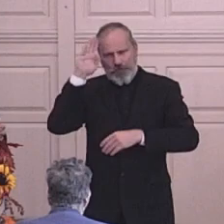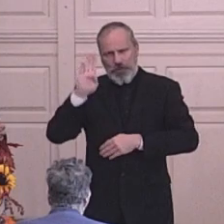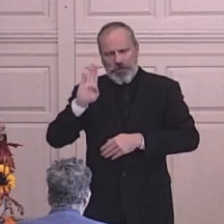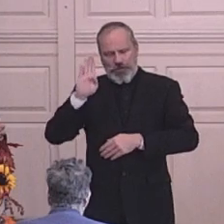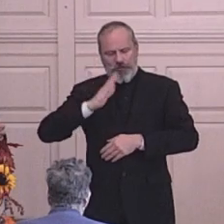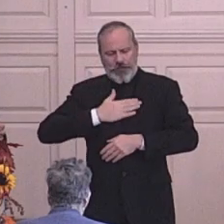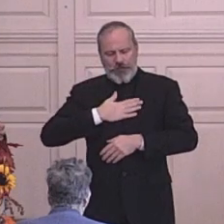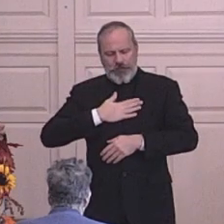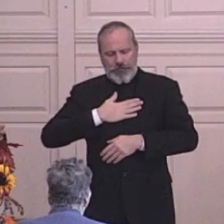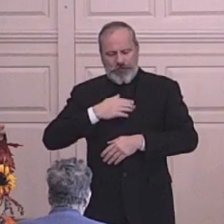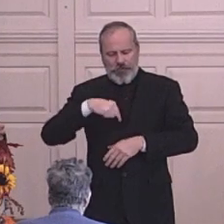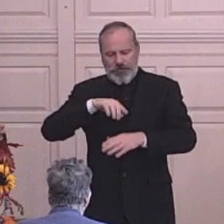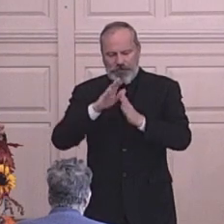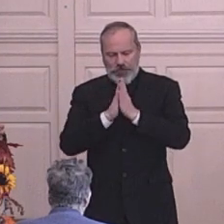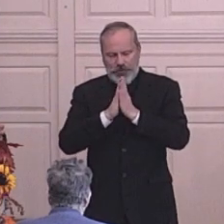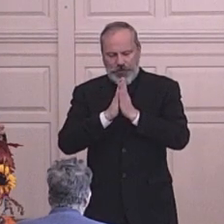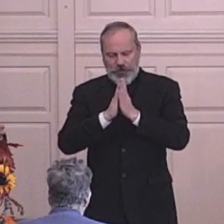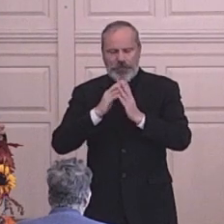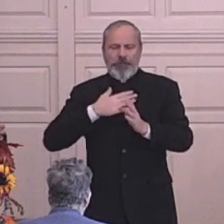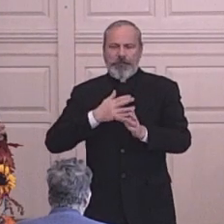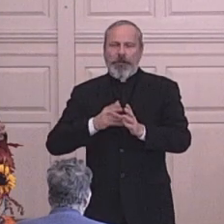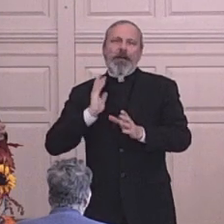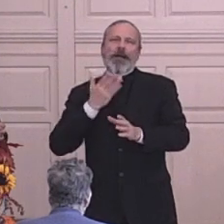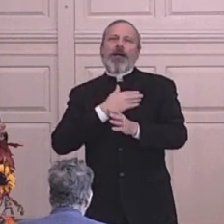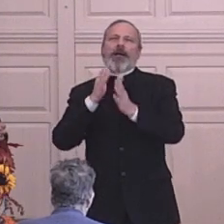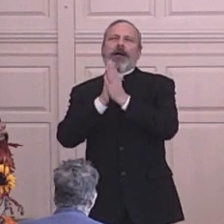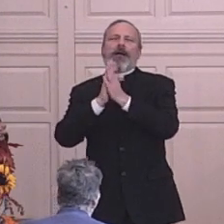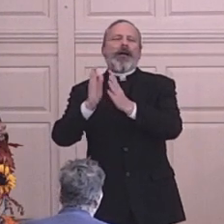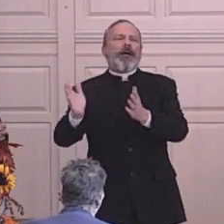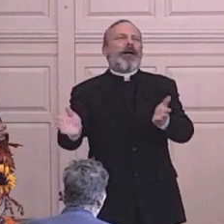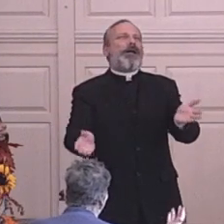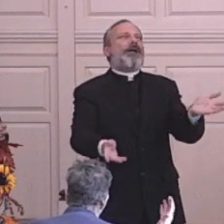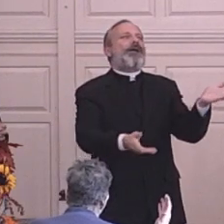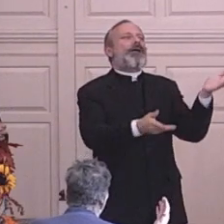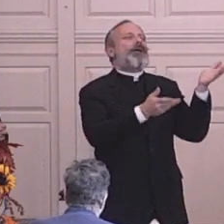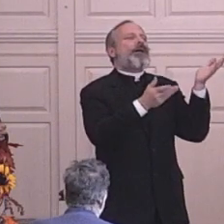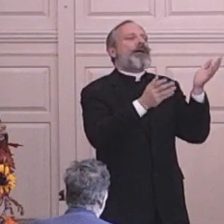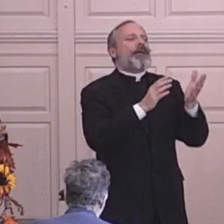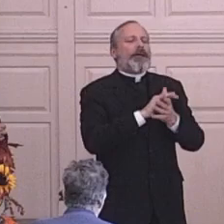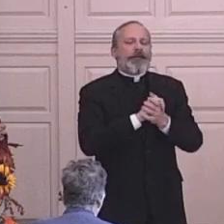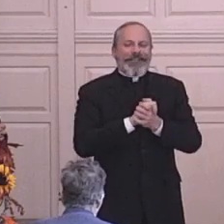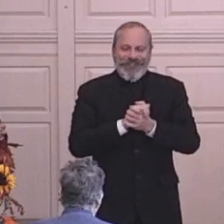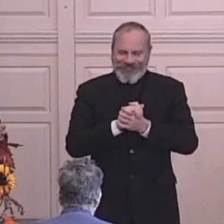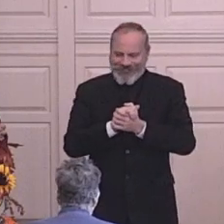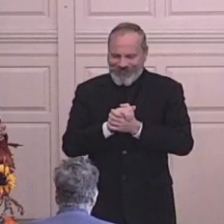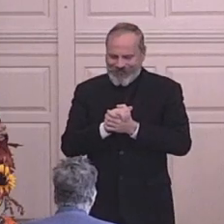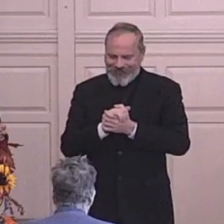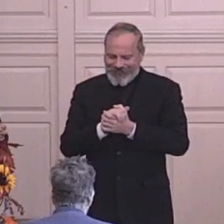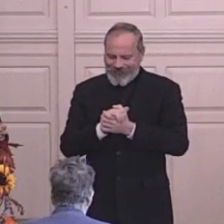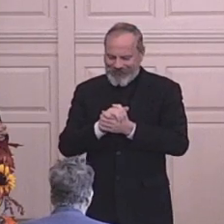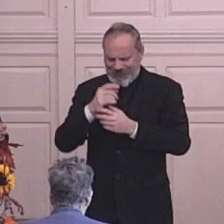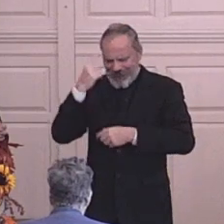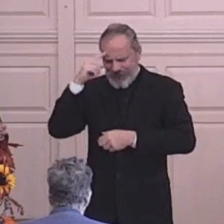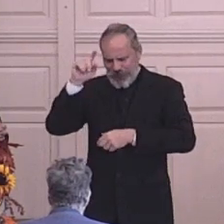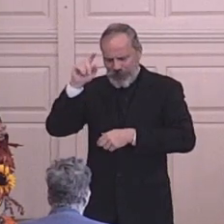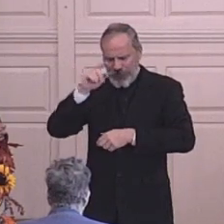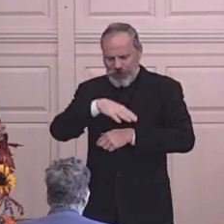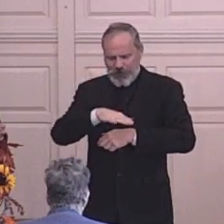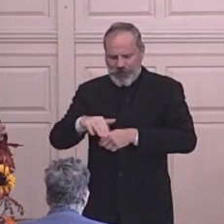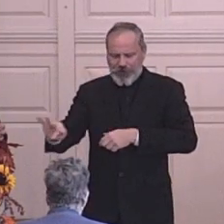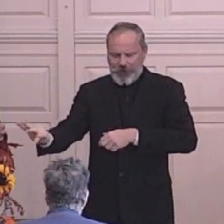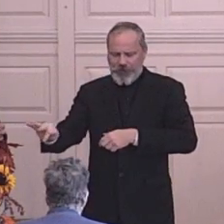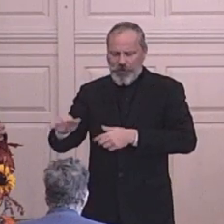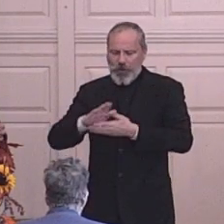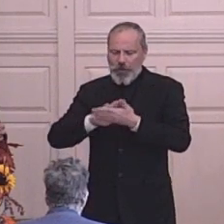Boston. We pray to the Lord. Lord, hear our prayer. For the children of the